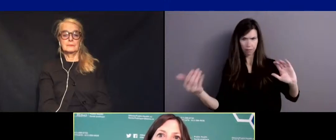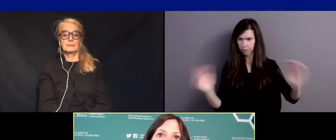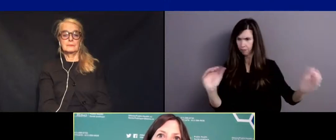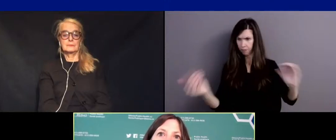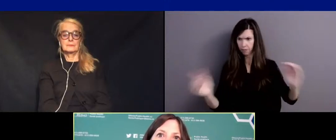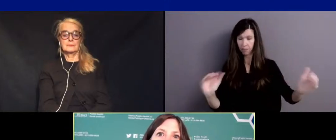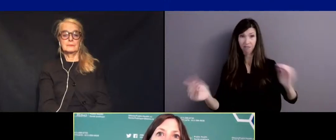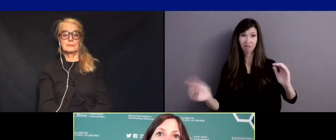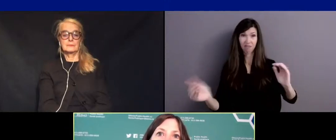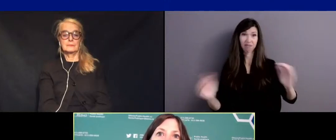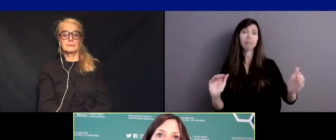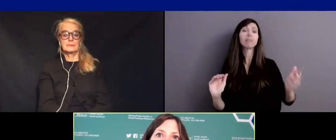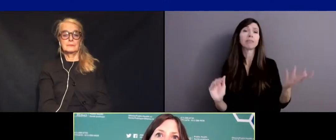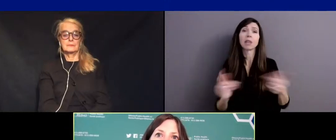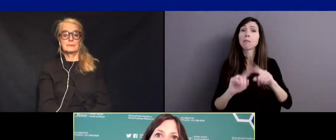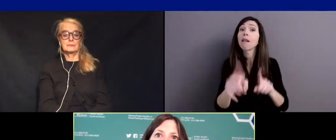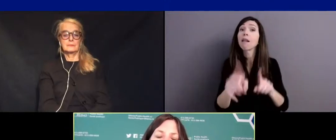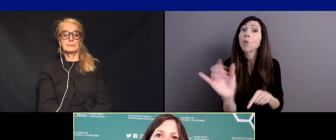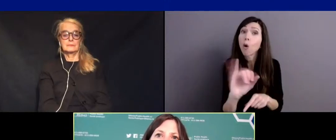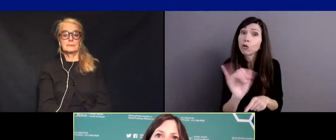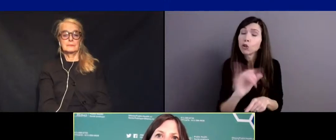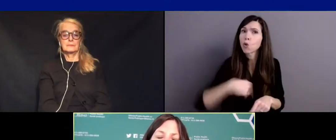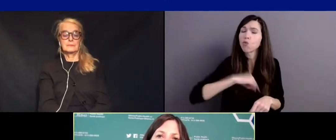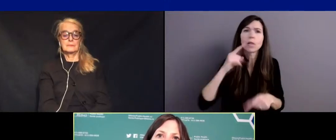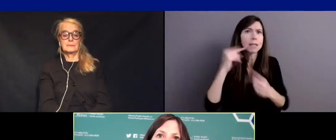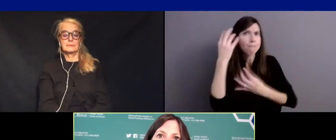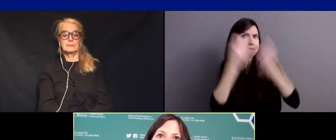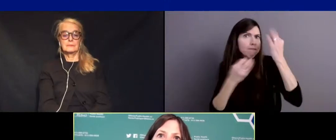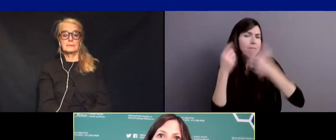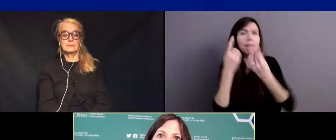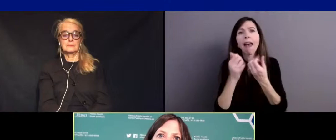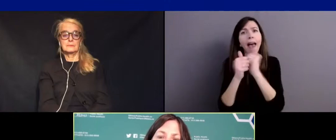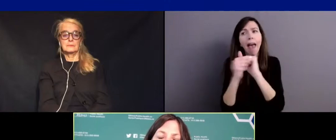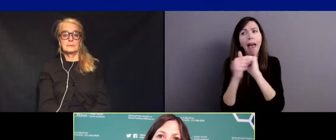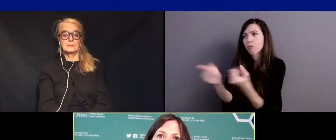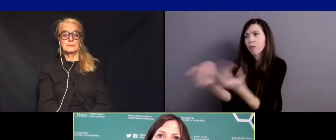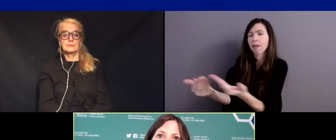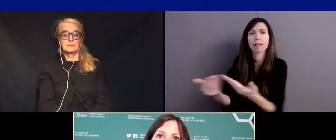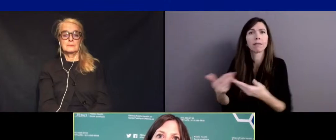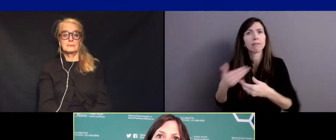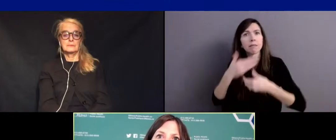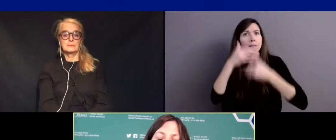aren't barriers to testing. That work continues to be a priority.